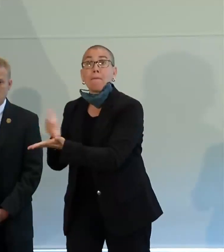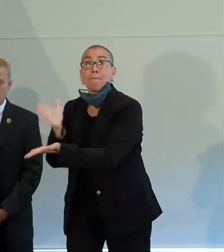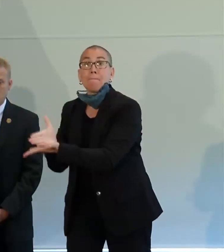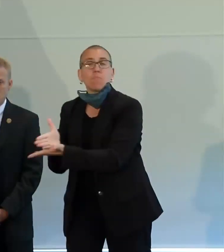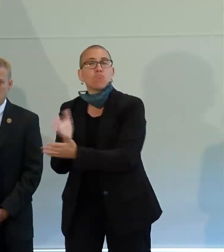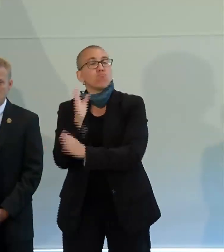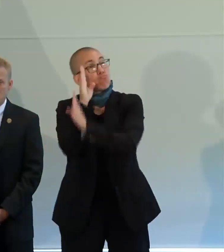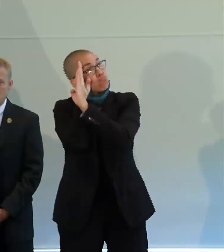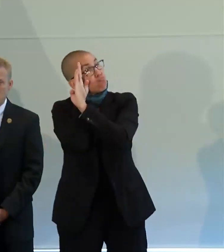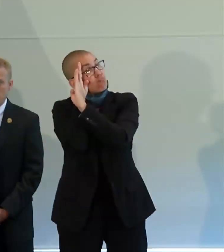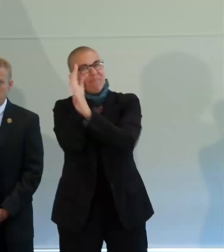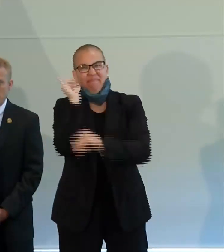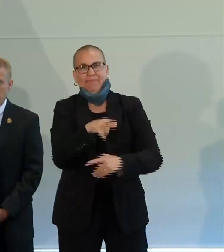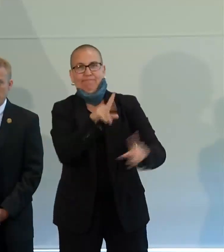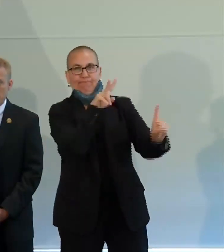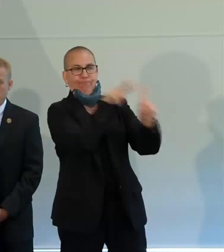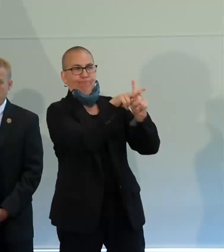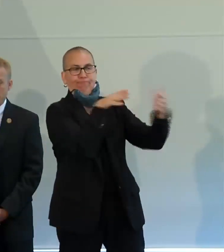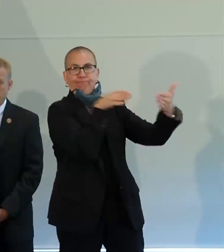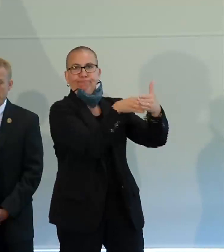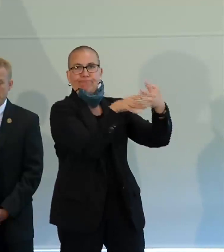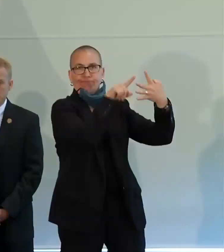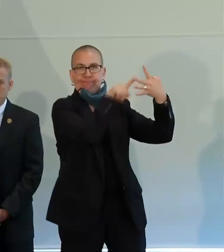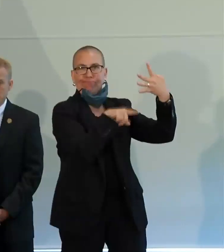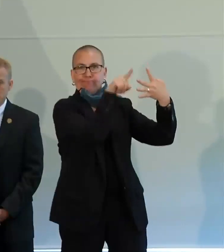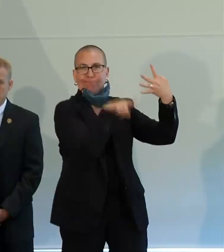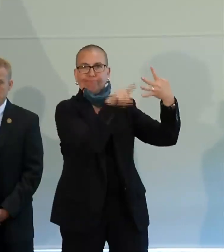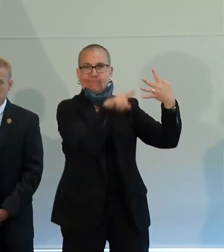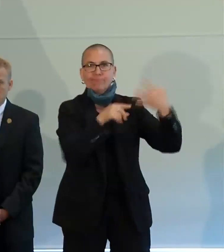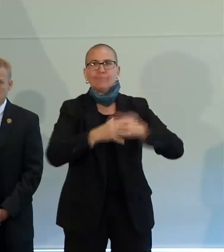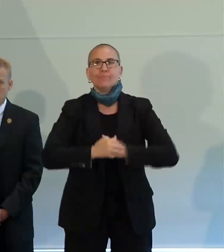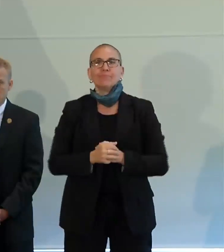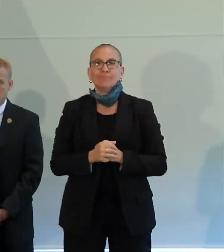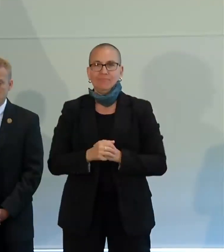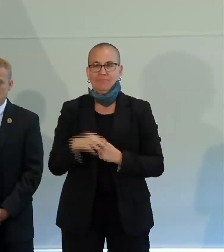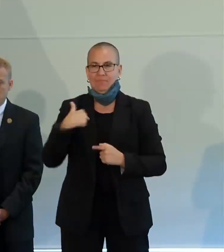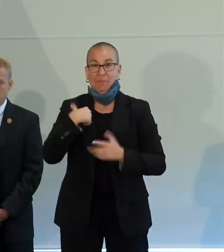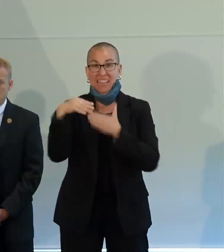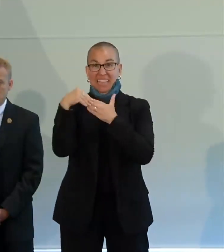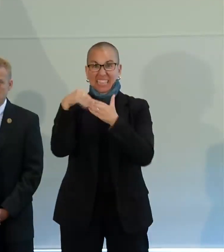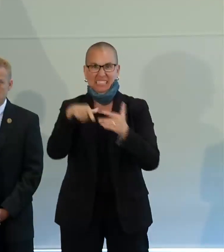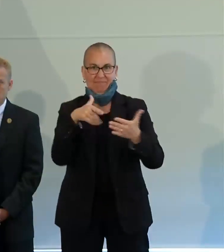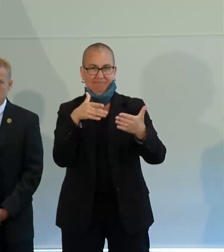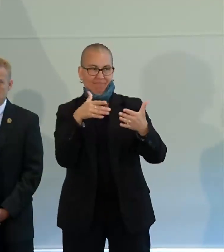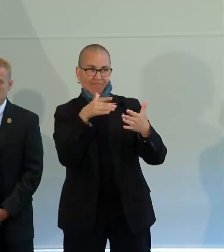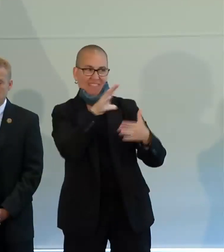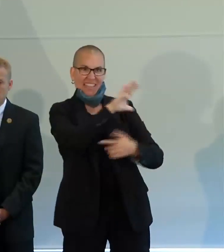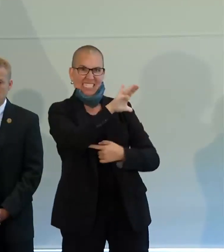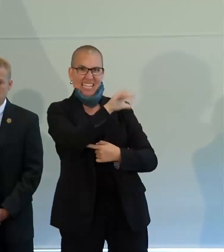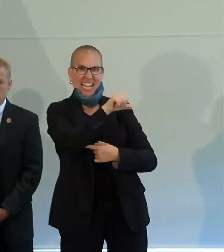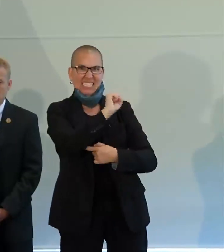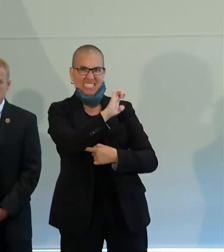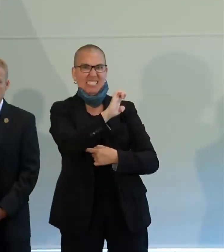state. I'm the lead prosecutor in this case. I'll be speaking and addressing the public,